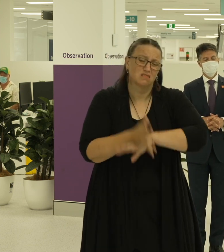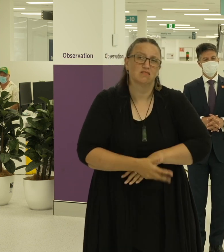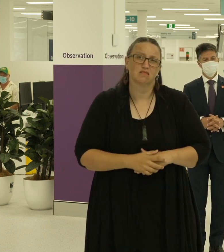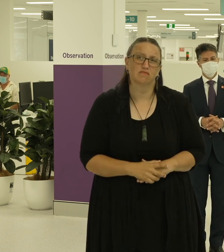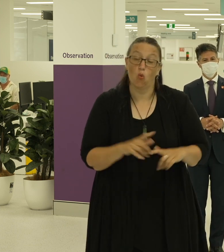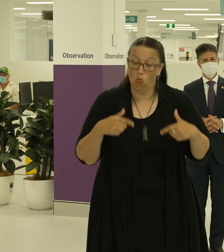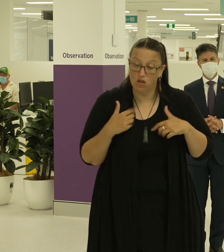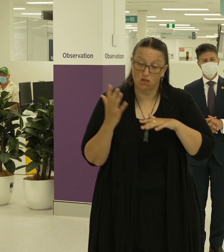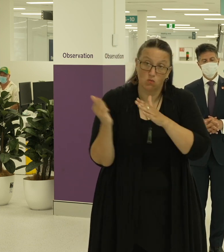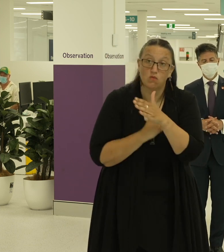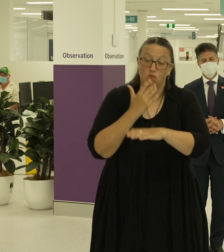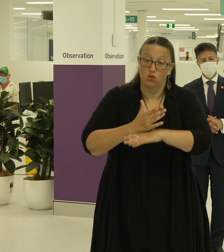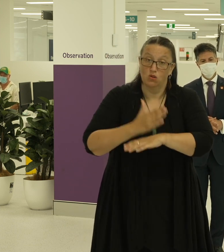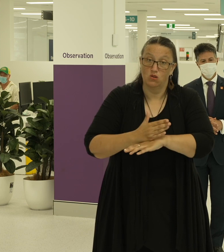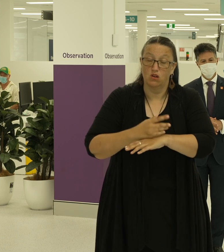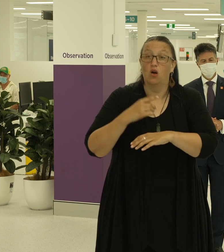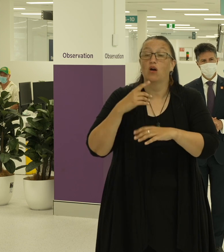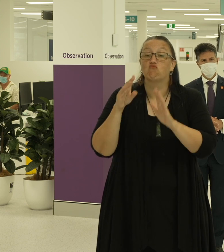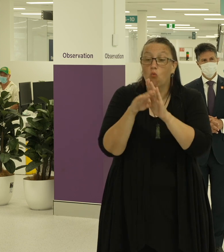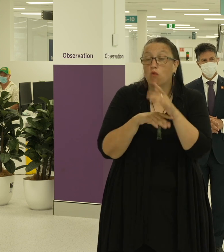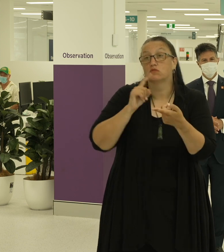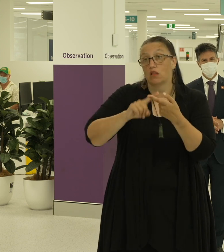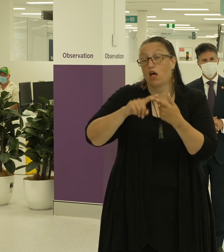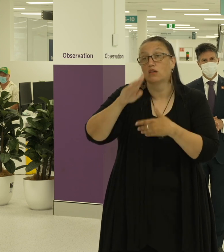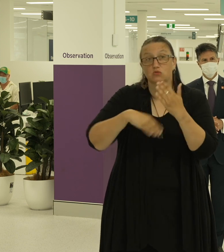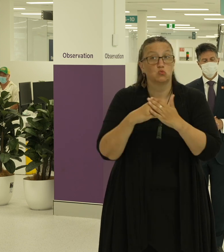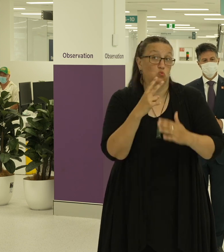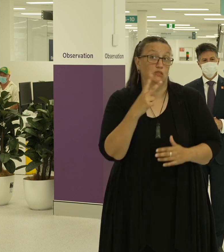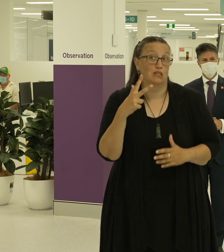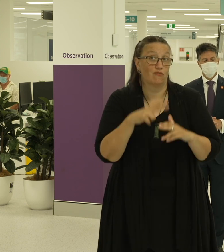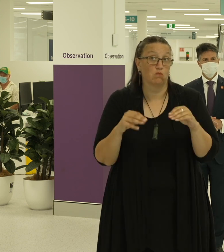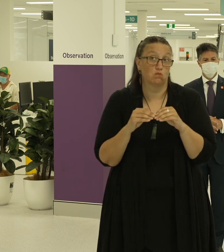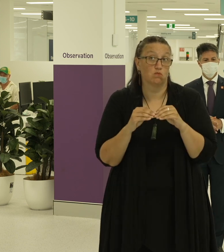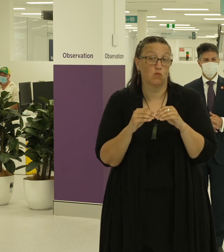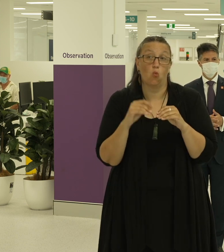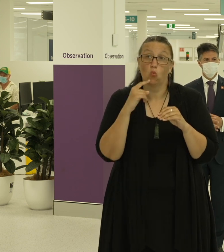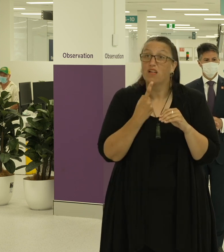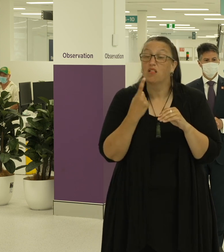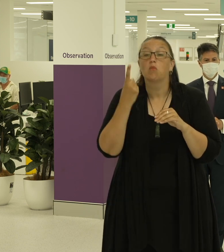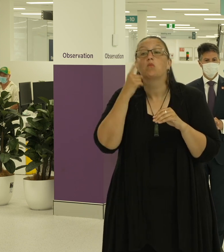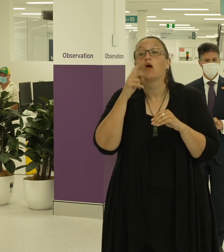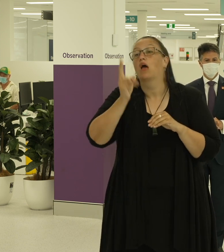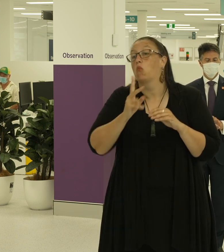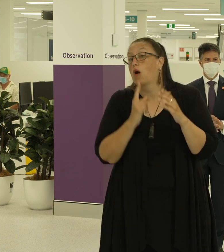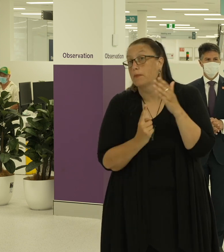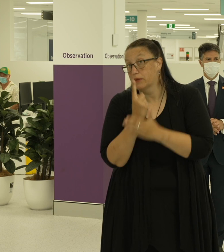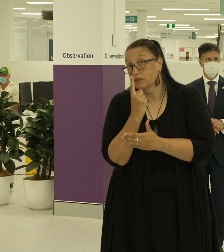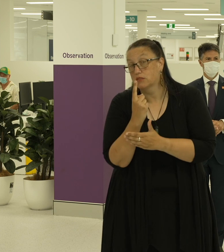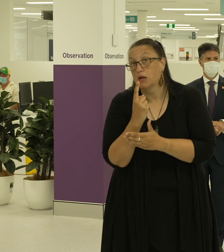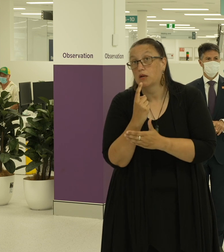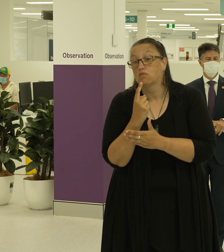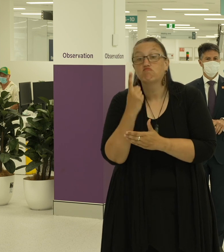over, Tom, until late Feb, 27, 28 Feb. And we'll revisit that on the way through. But based on where